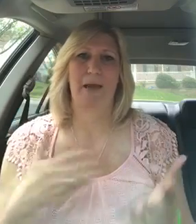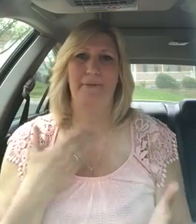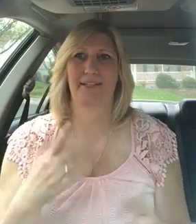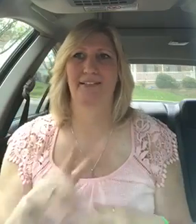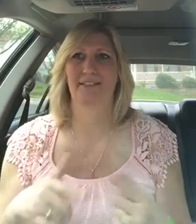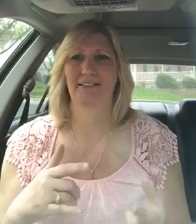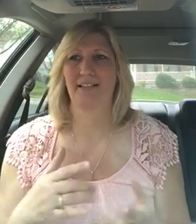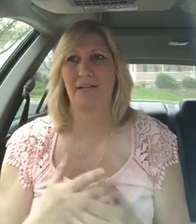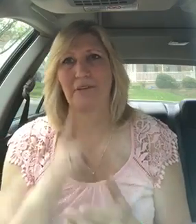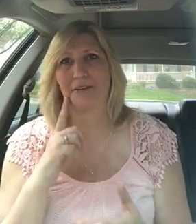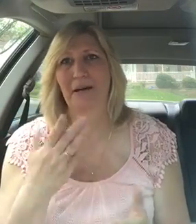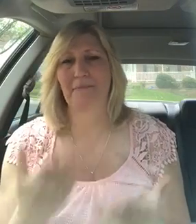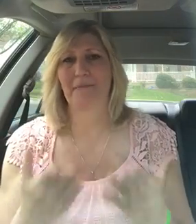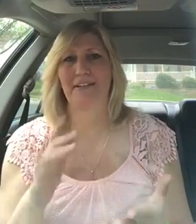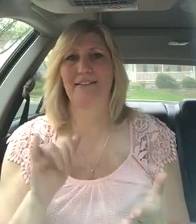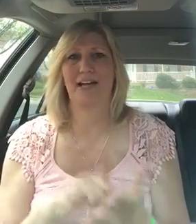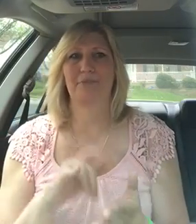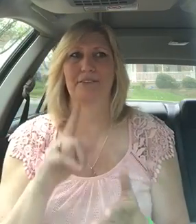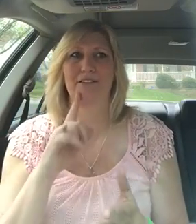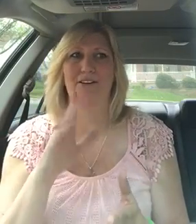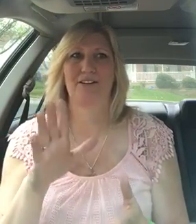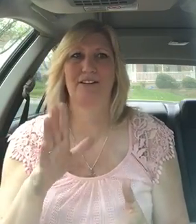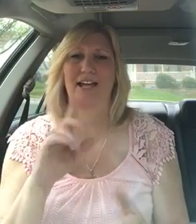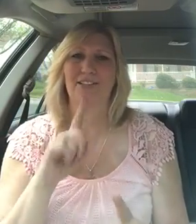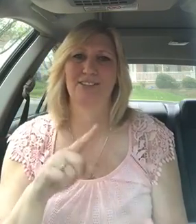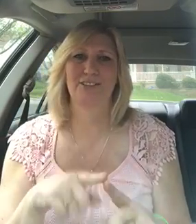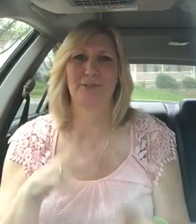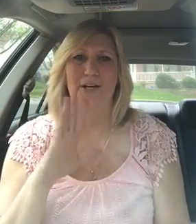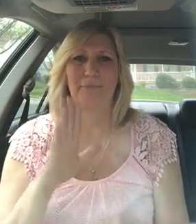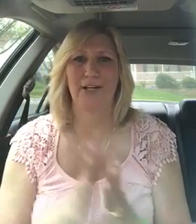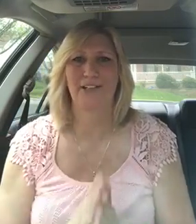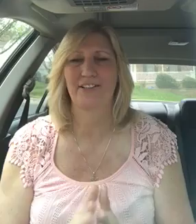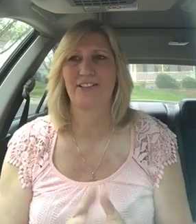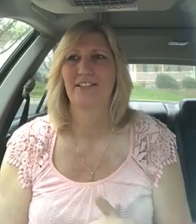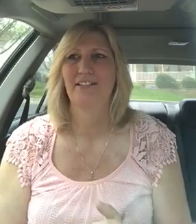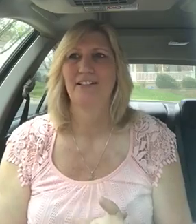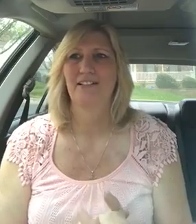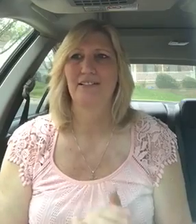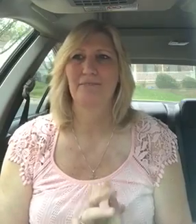happy, and we thought maybe that was our answer to our prayer.